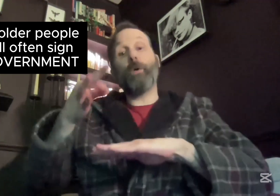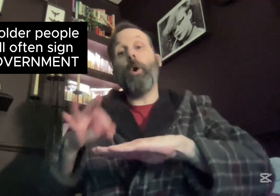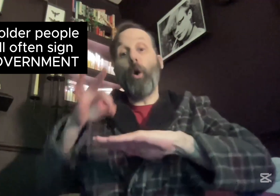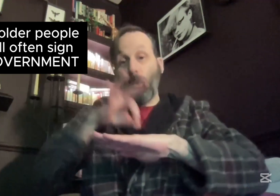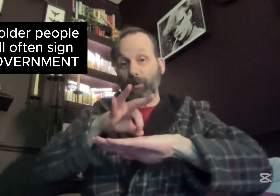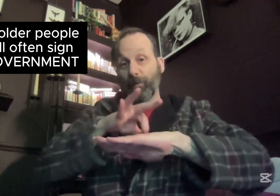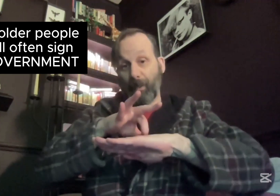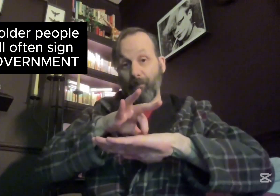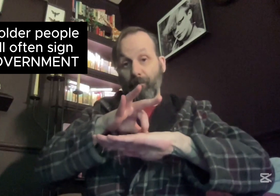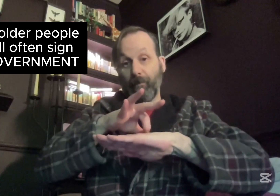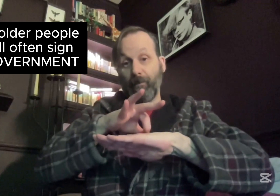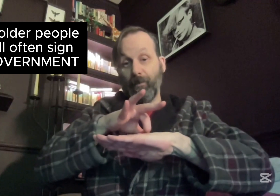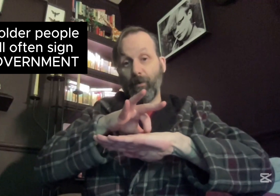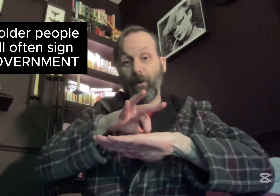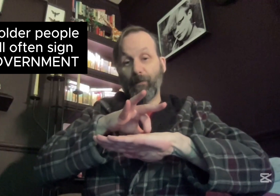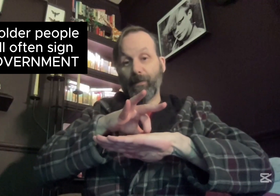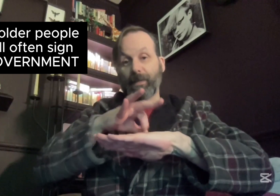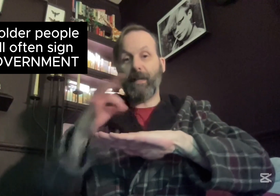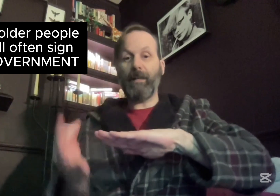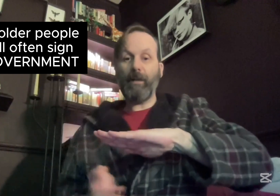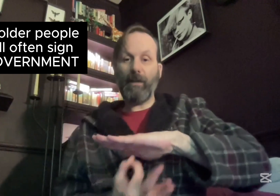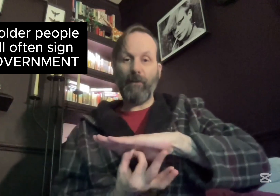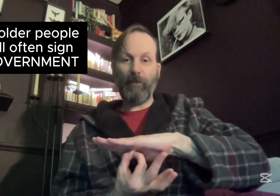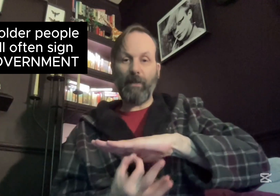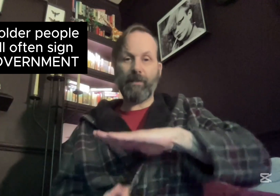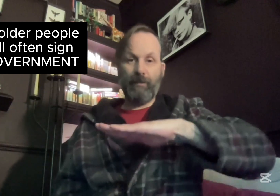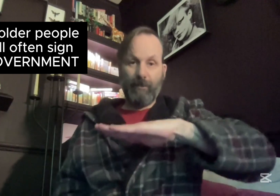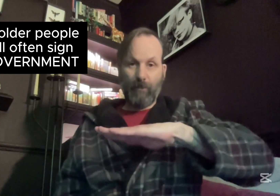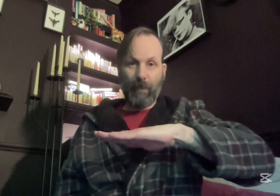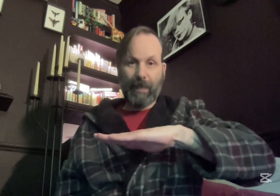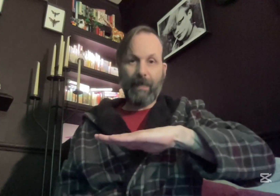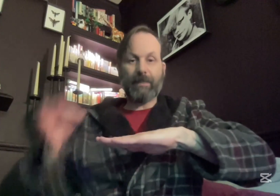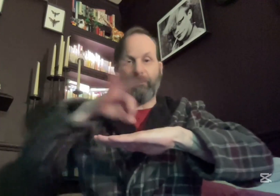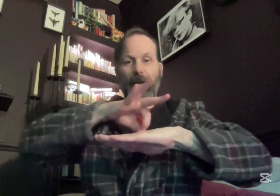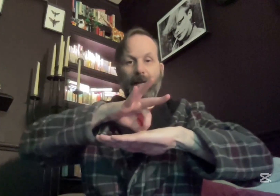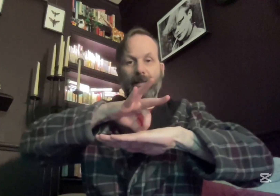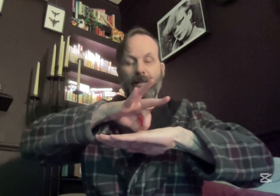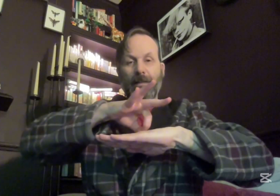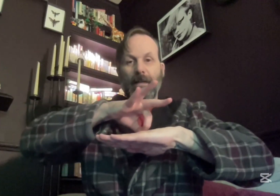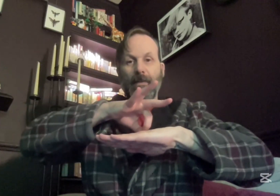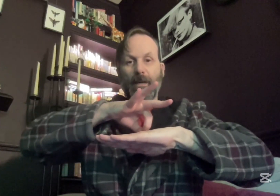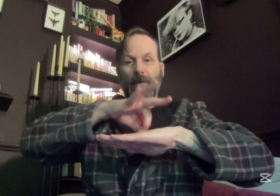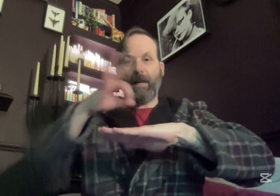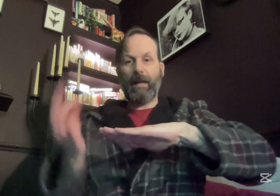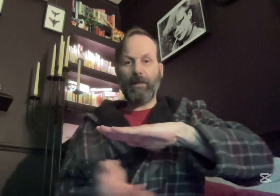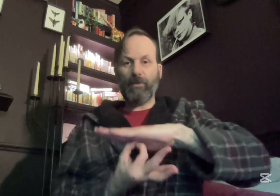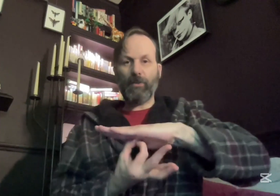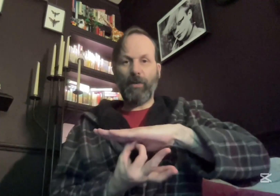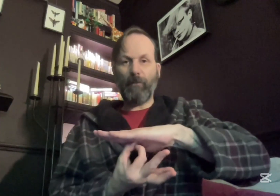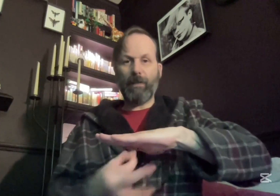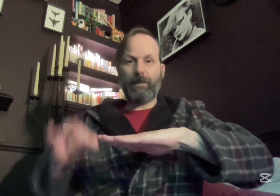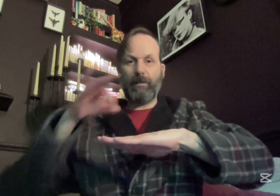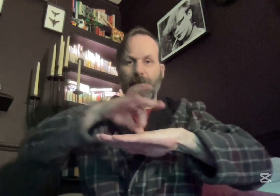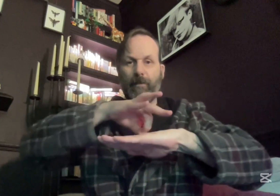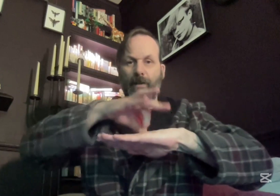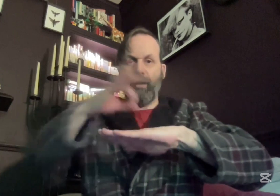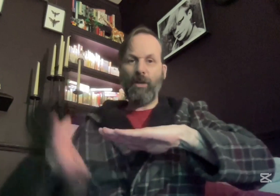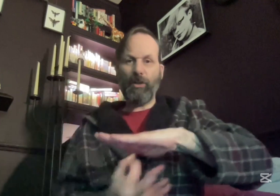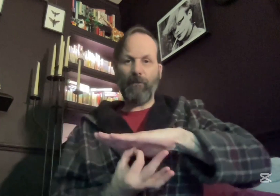So older people will often sign government. Weak hand is flat. The dominant hand goes government,